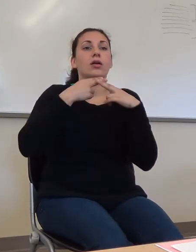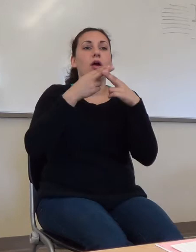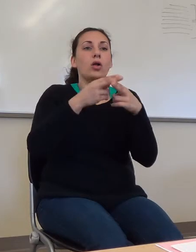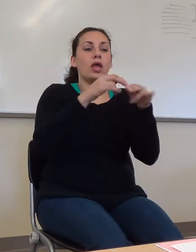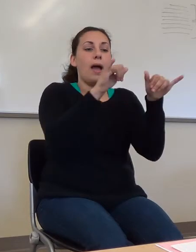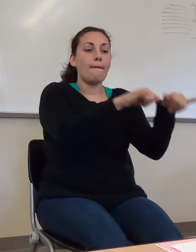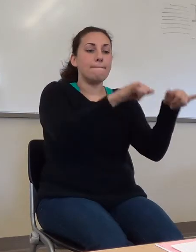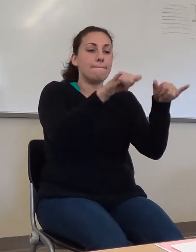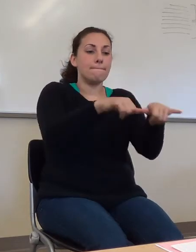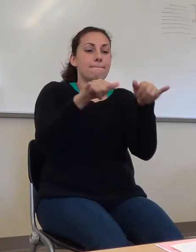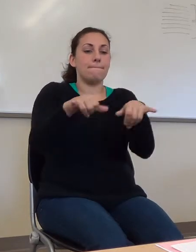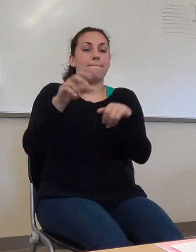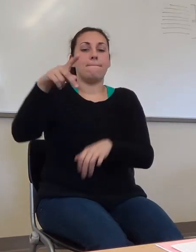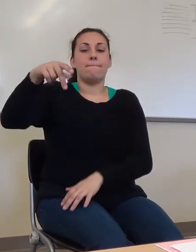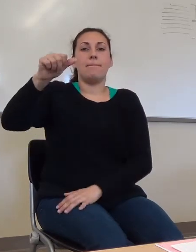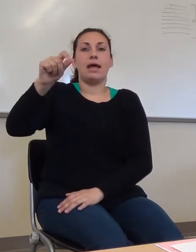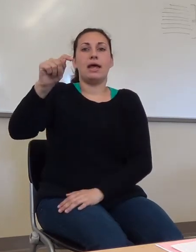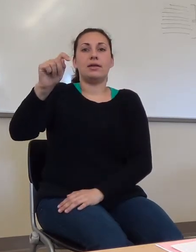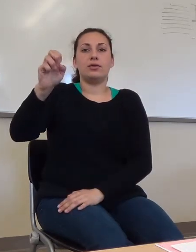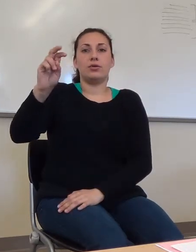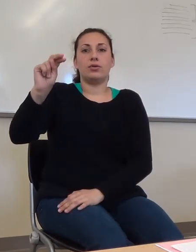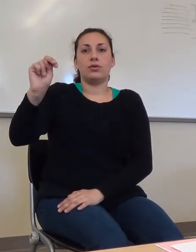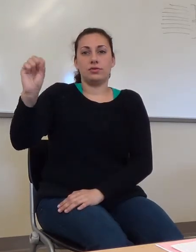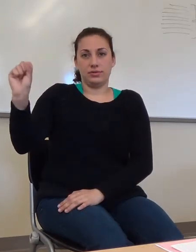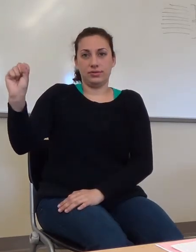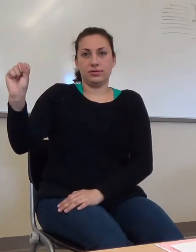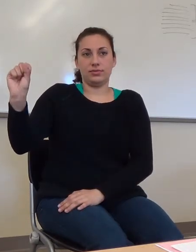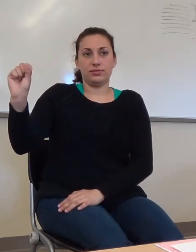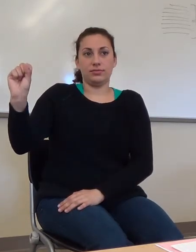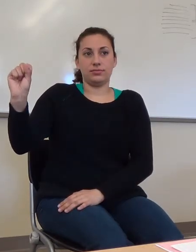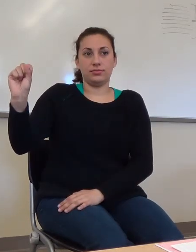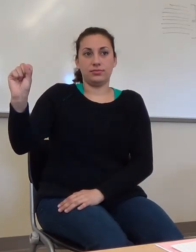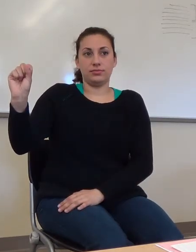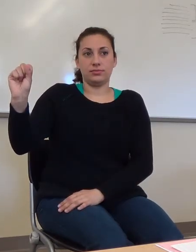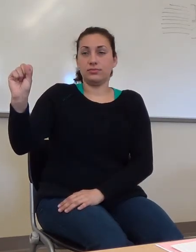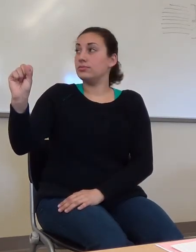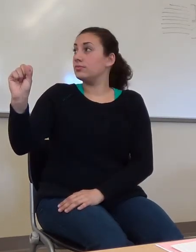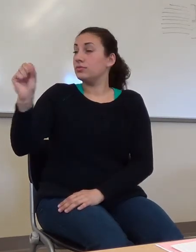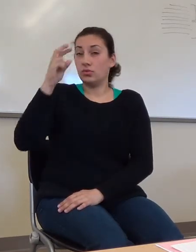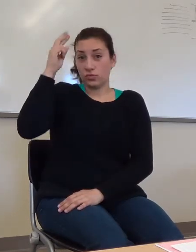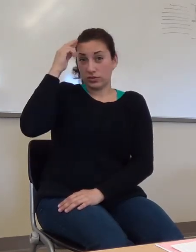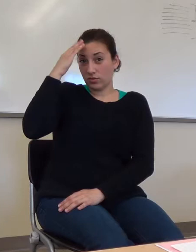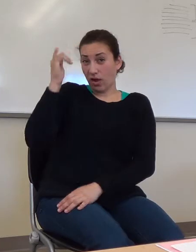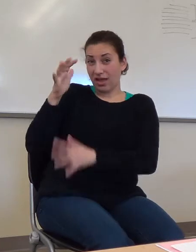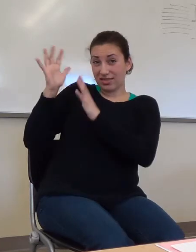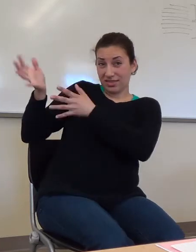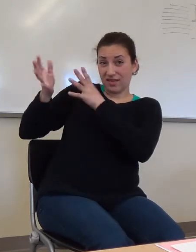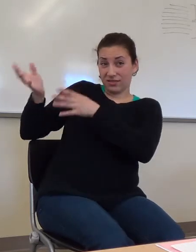going to talk about patterns in paragraphs. One of the reasons I left this until the last